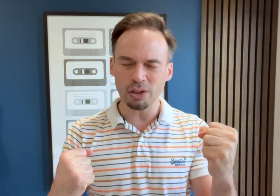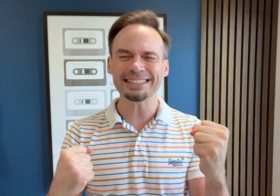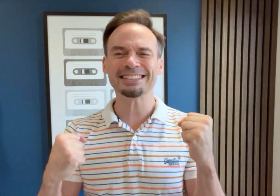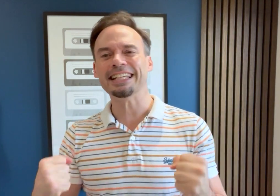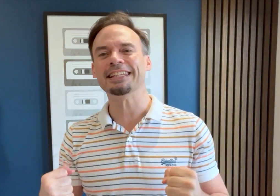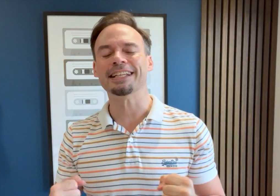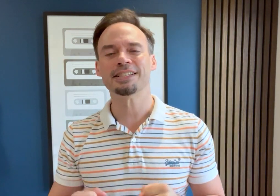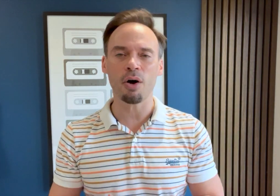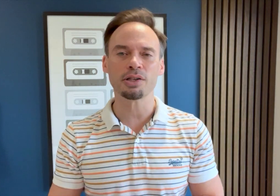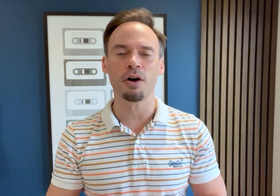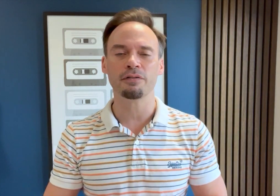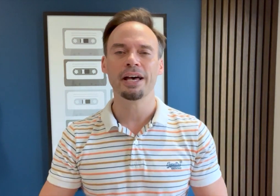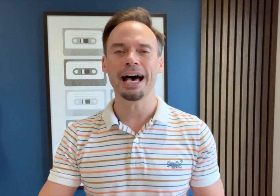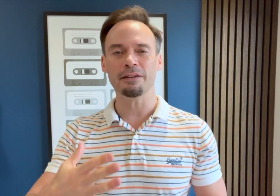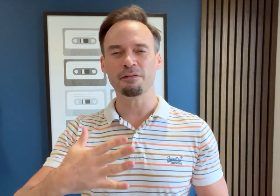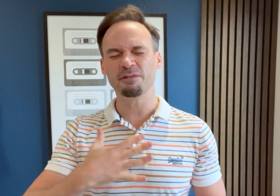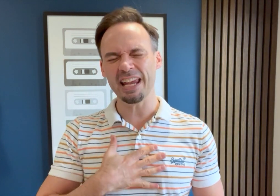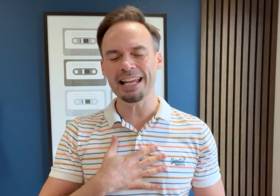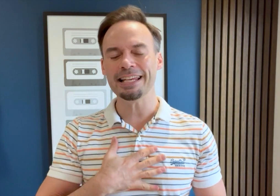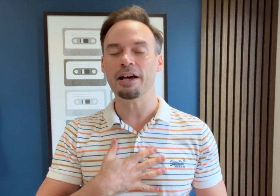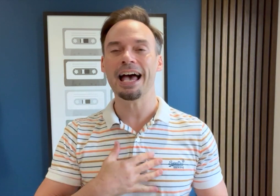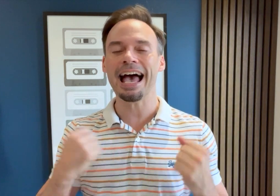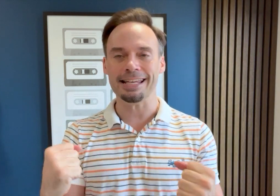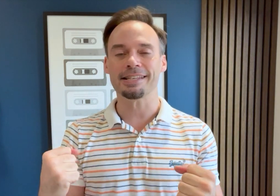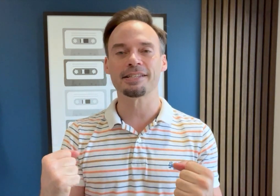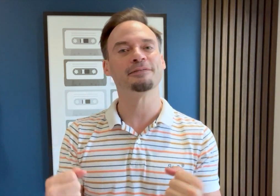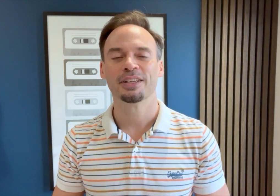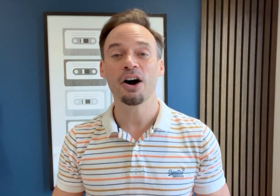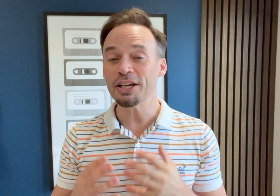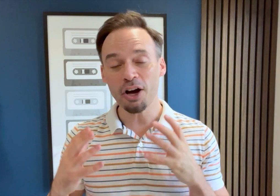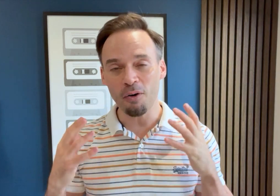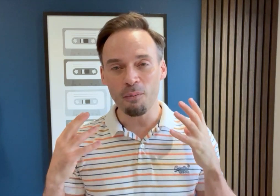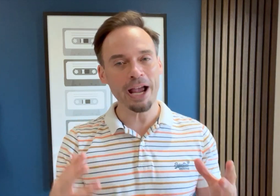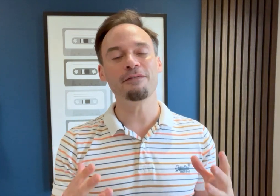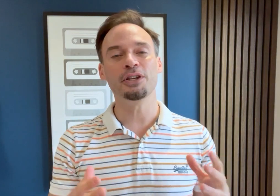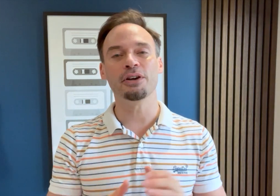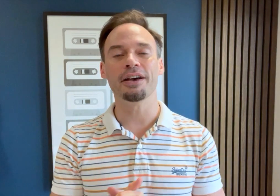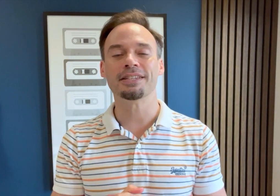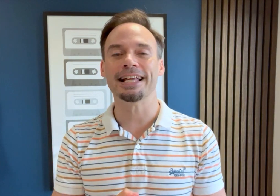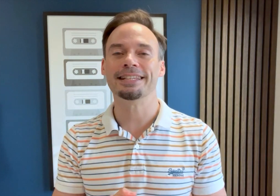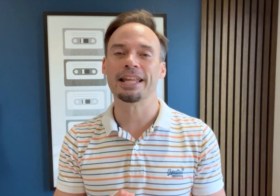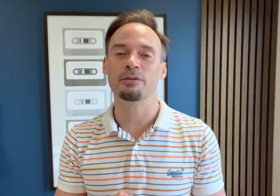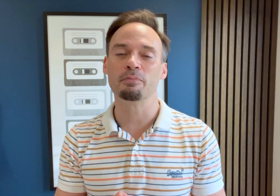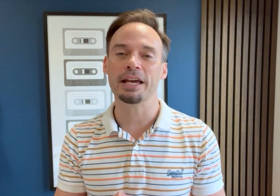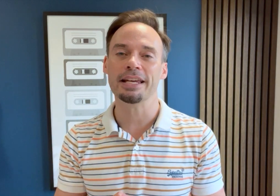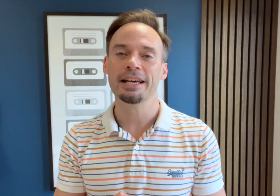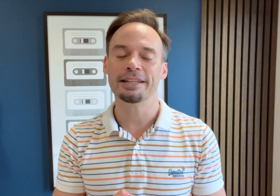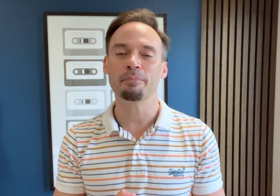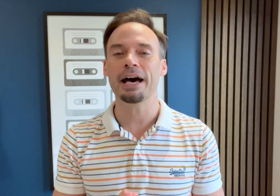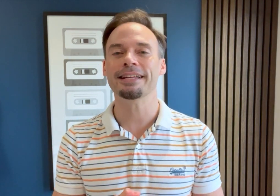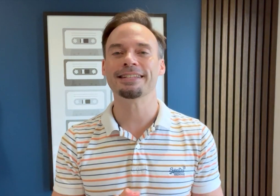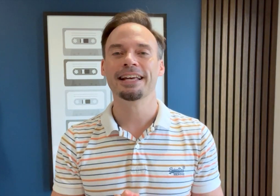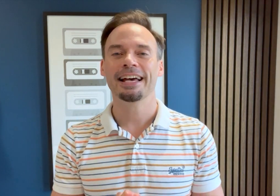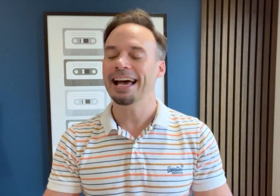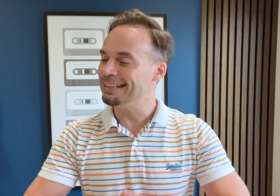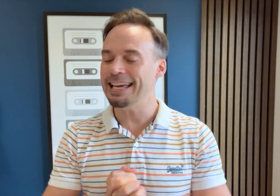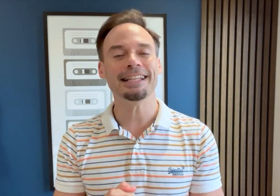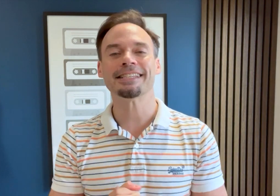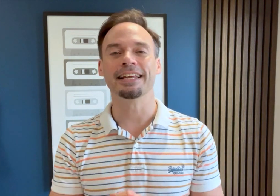singing their socks off and feeling ace i can't wait for you guys to get together with me and the band and get singing